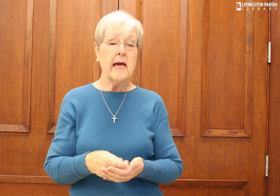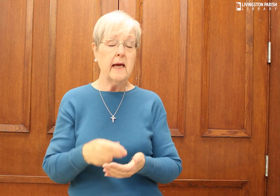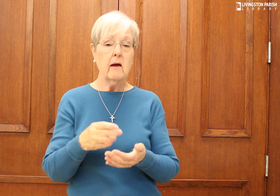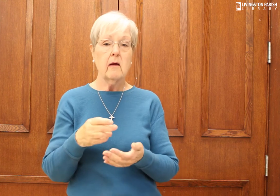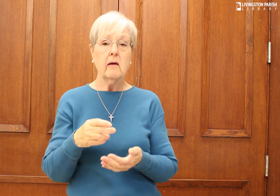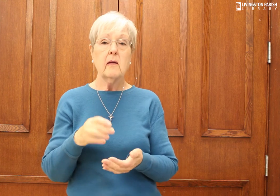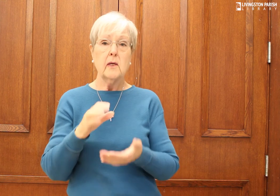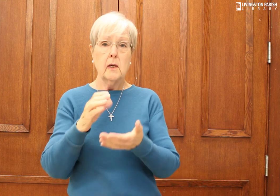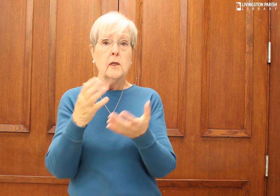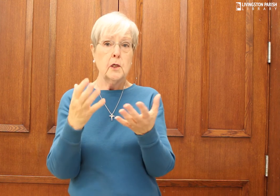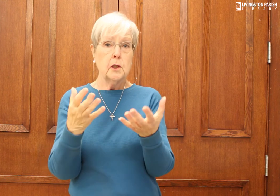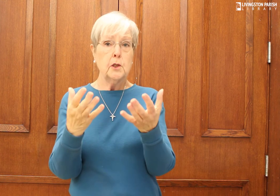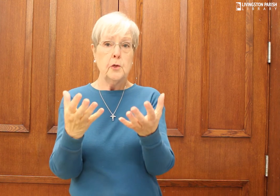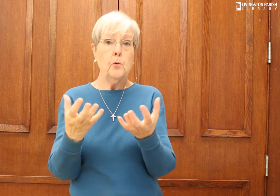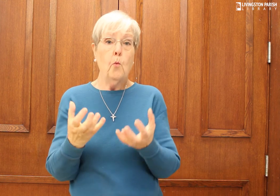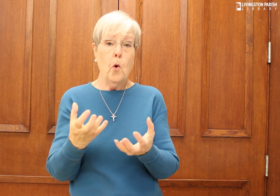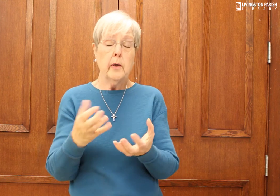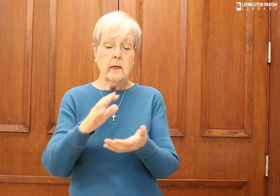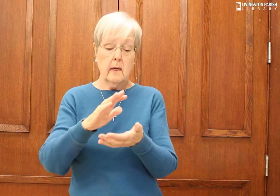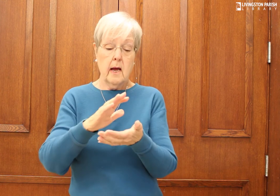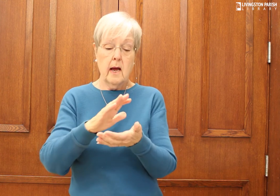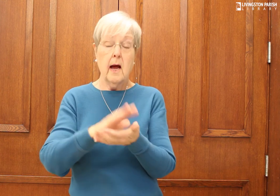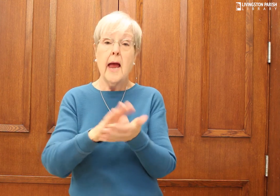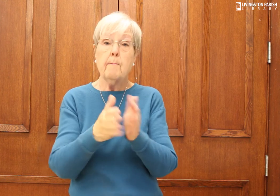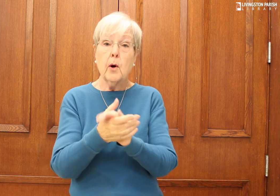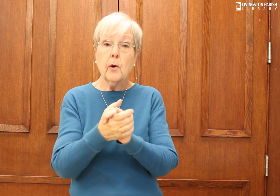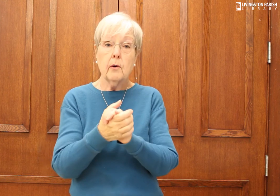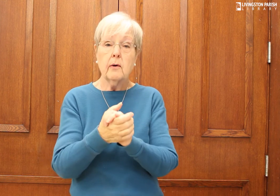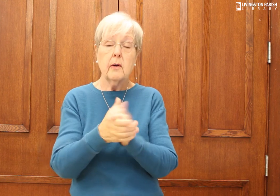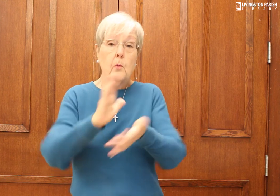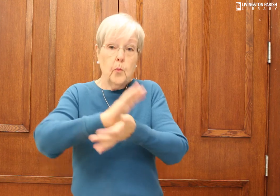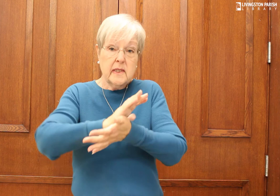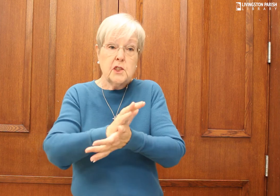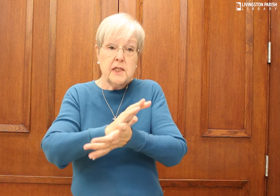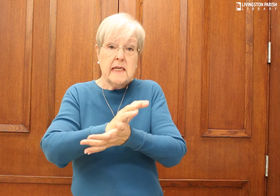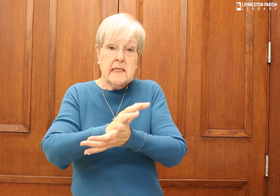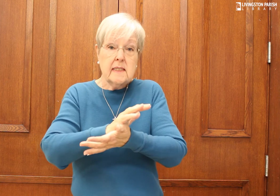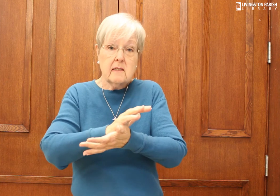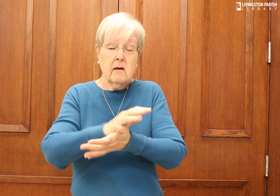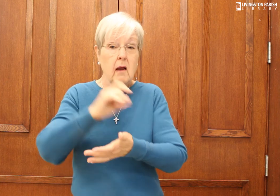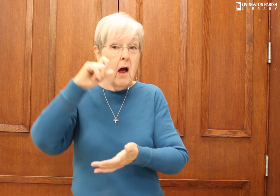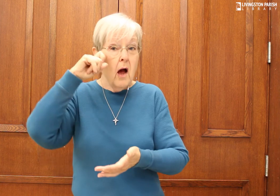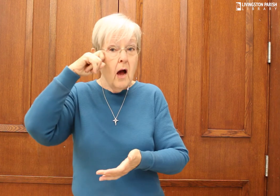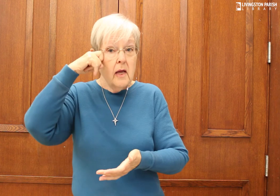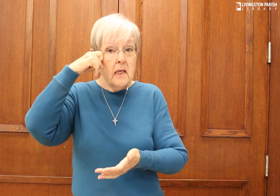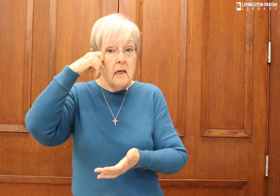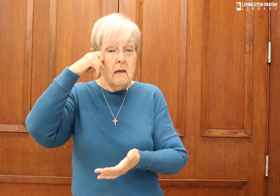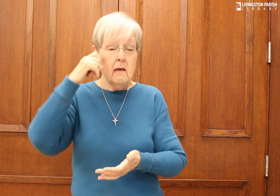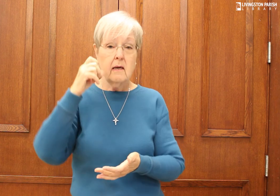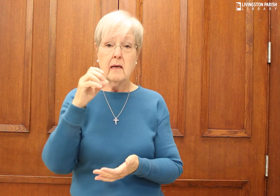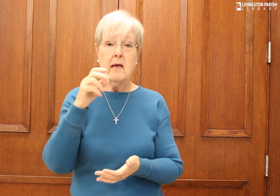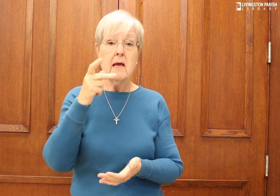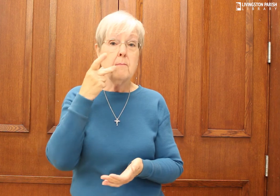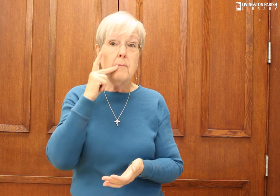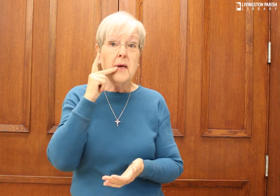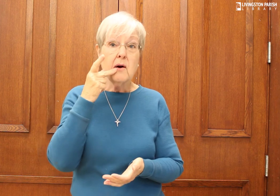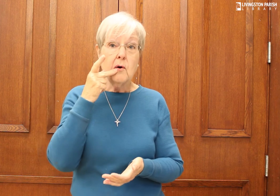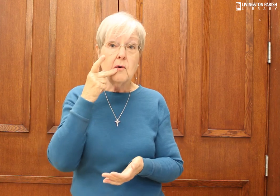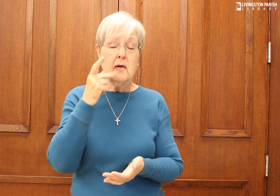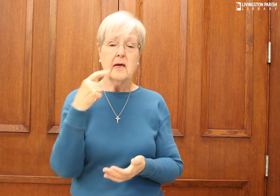saying, do you want a hamburger with cheese, onion, and pickle? And